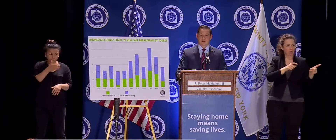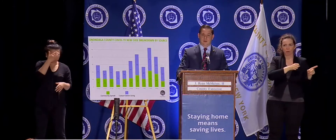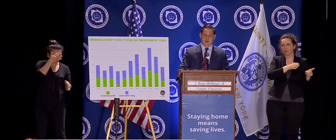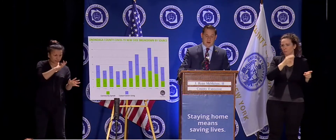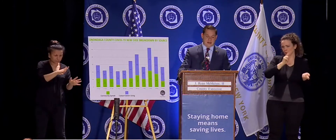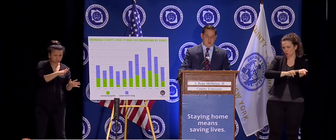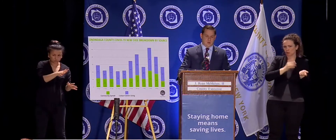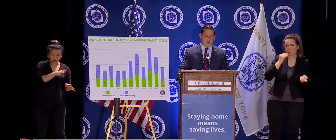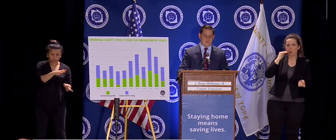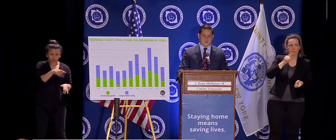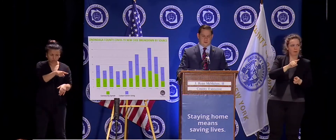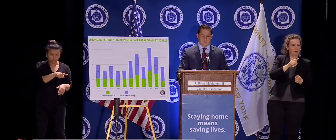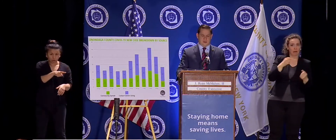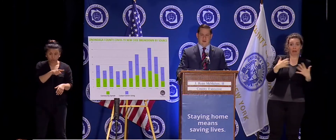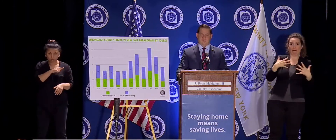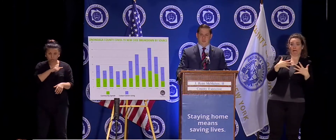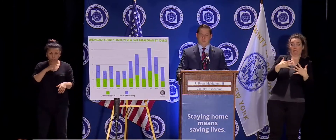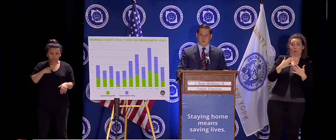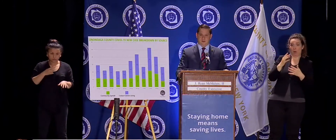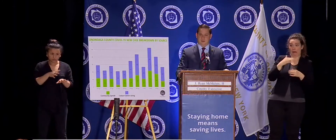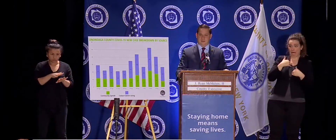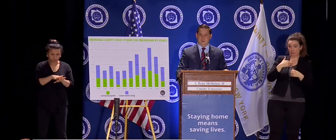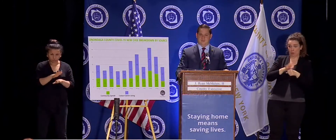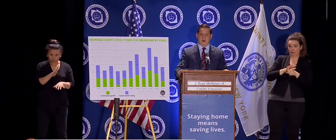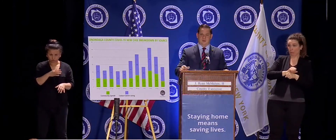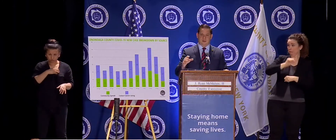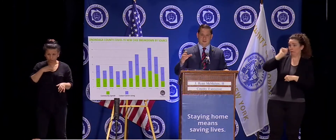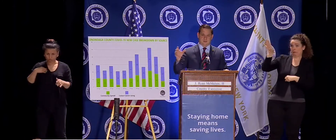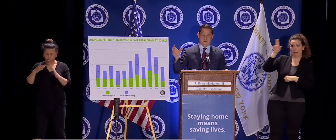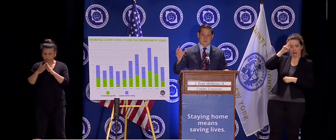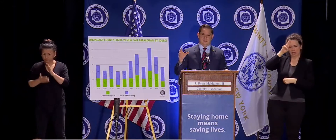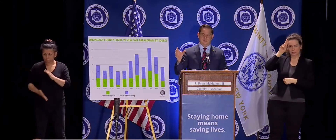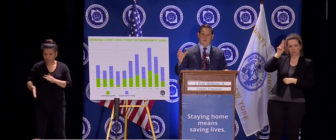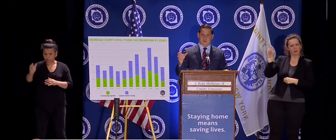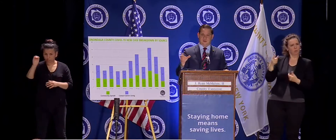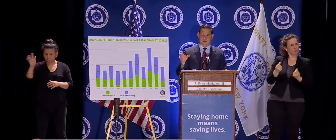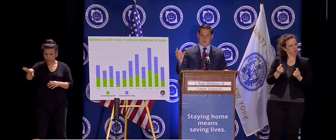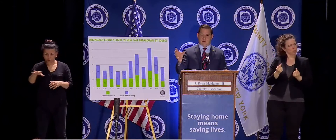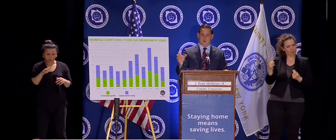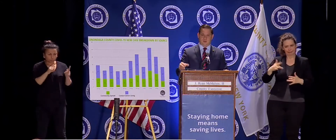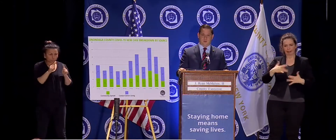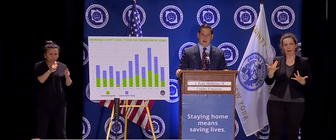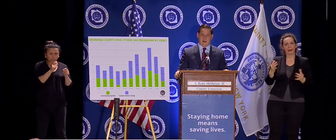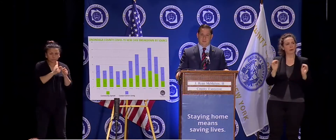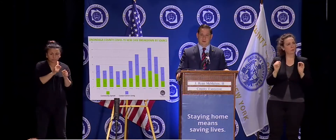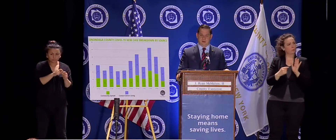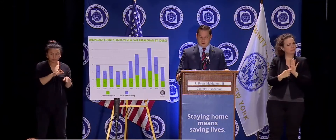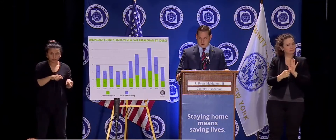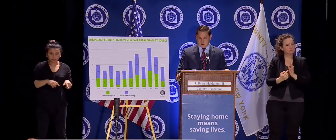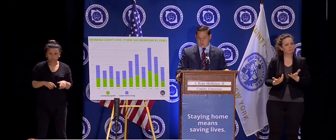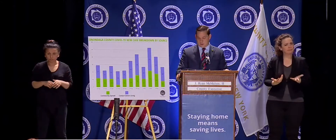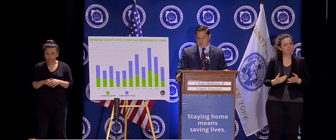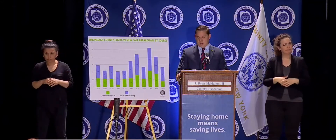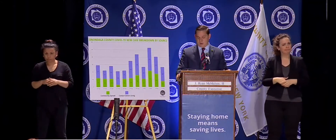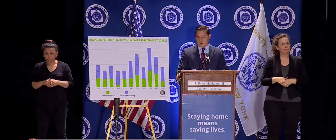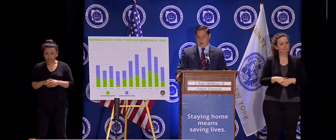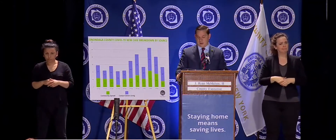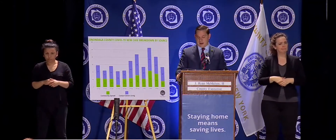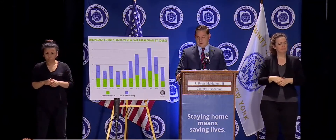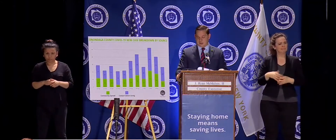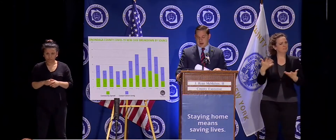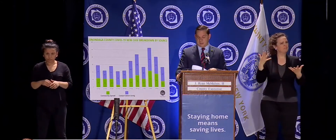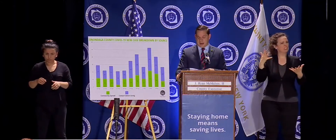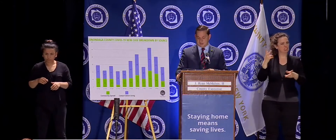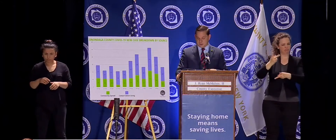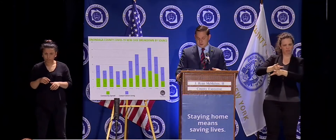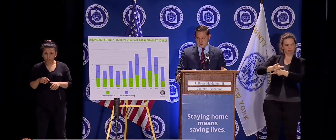hospitalizations. I don't know if every person found a new facility to go to or not, but certainly part of why we